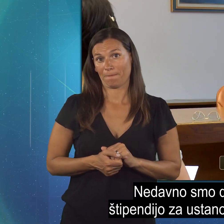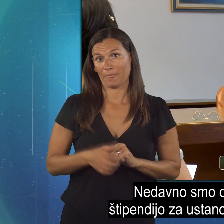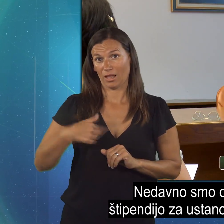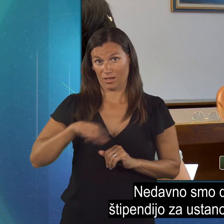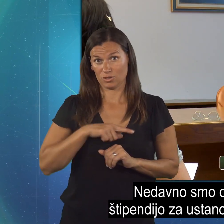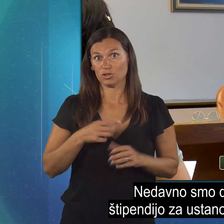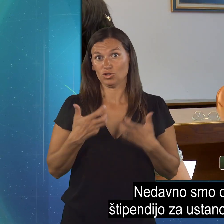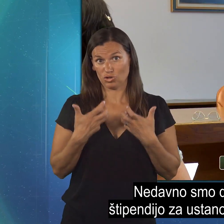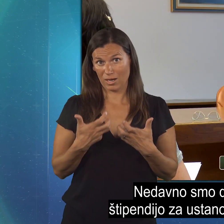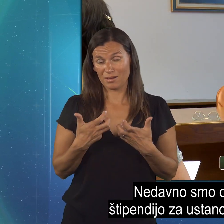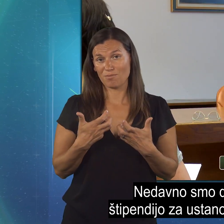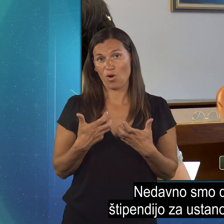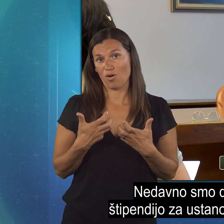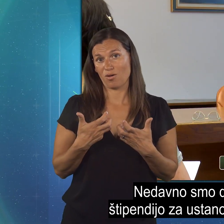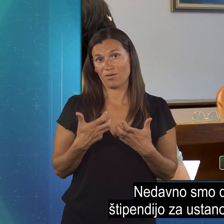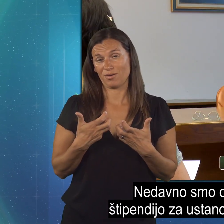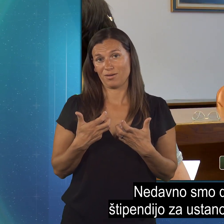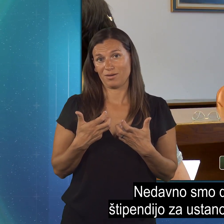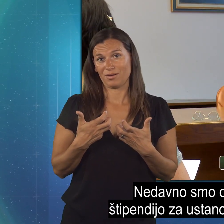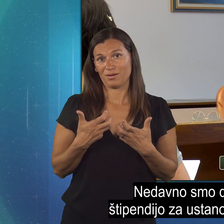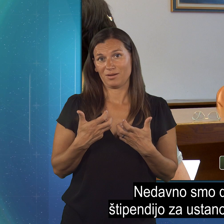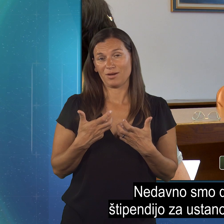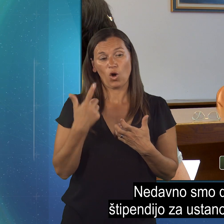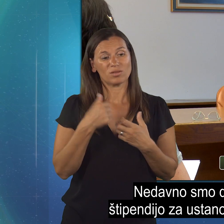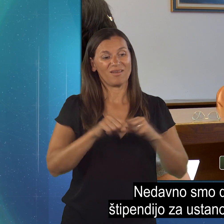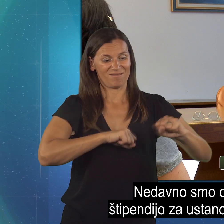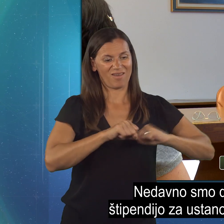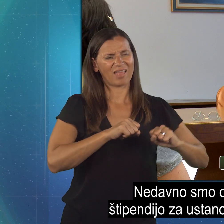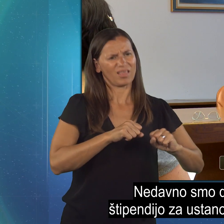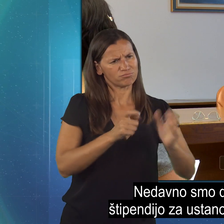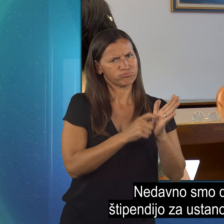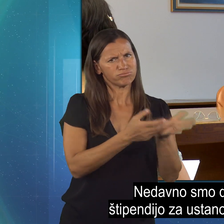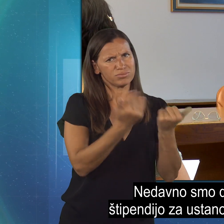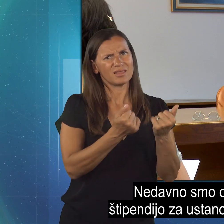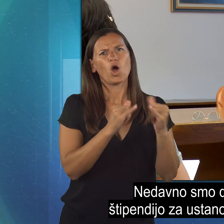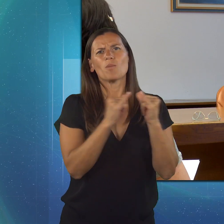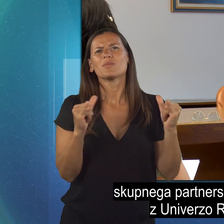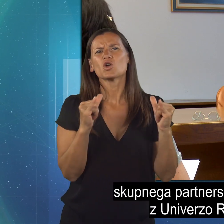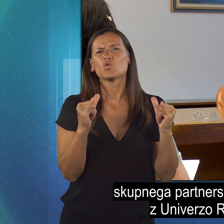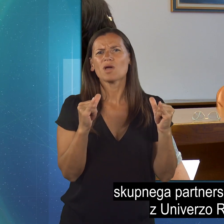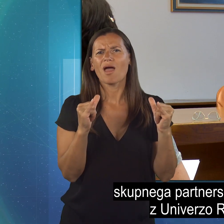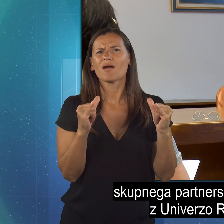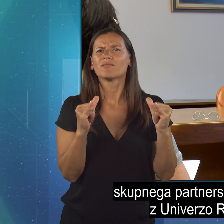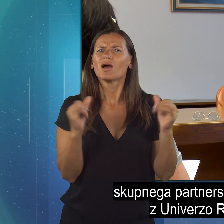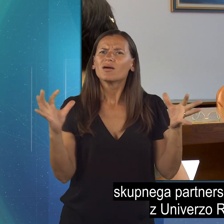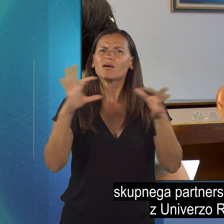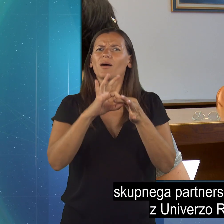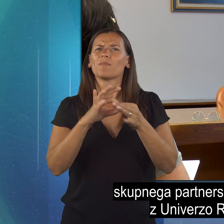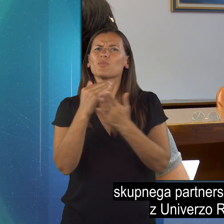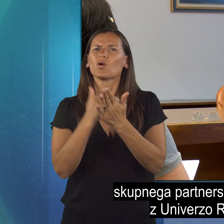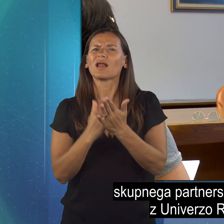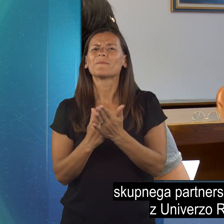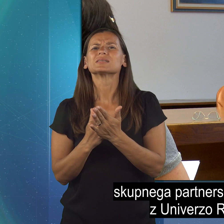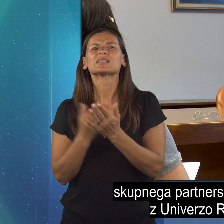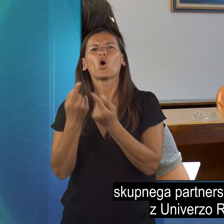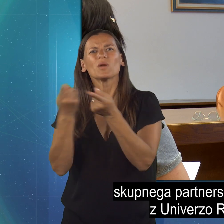Recently, we won a grant from the government to create a program, a joint partnership program